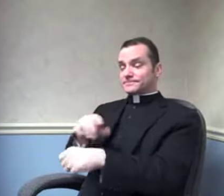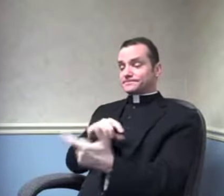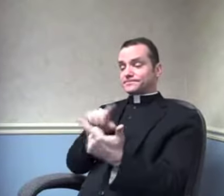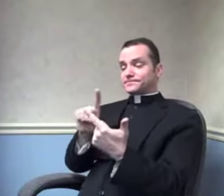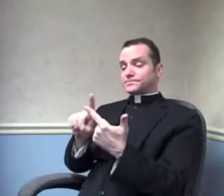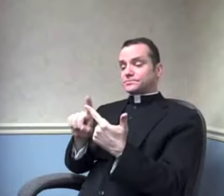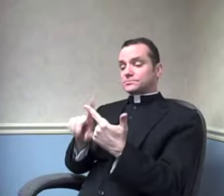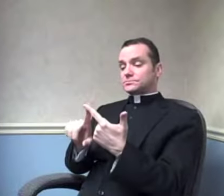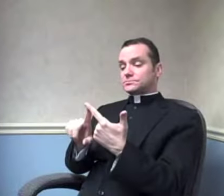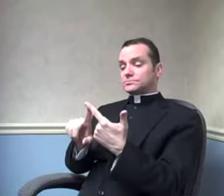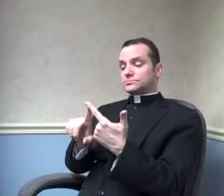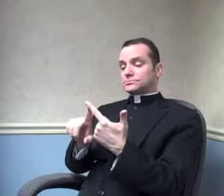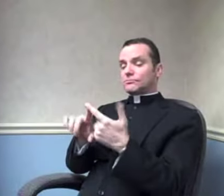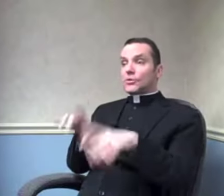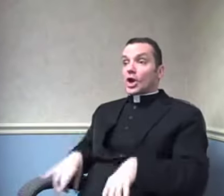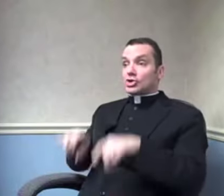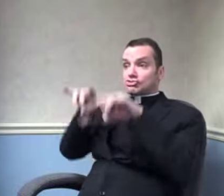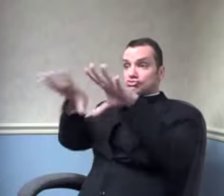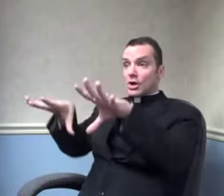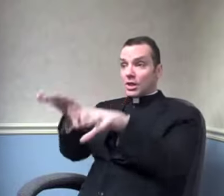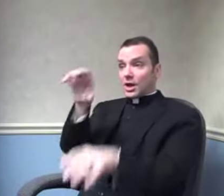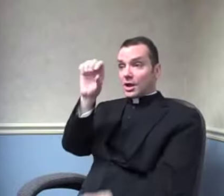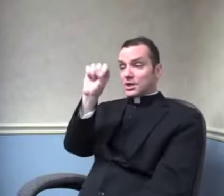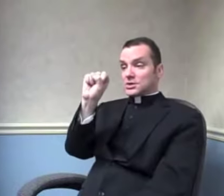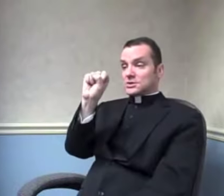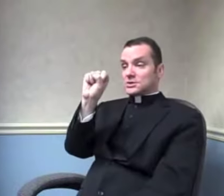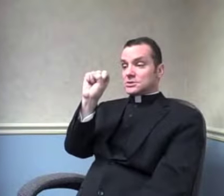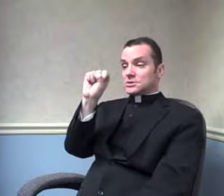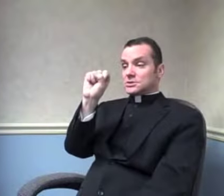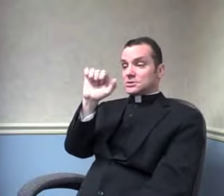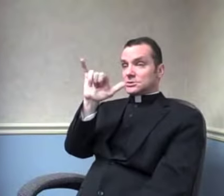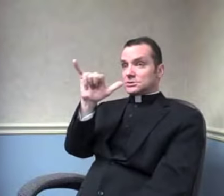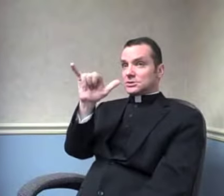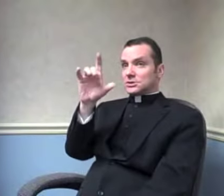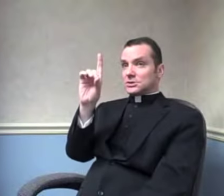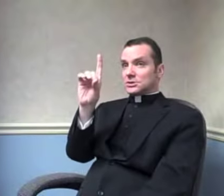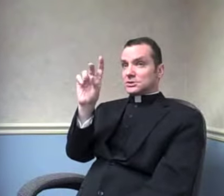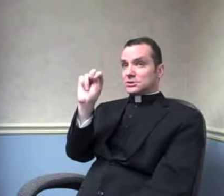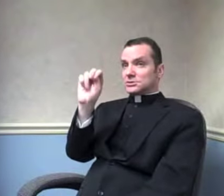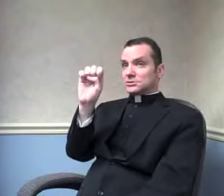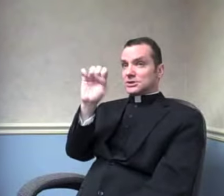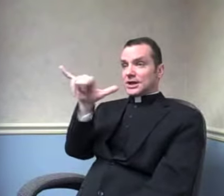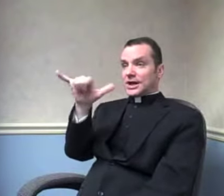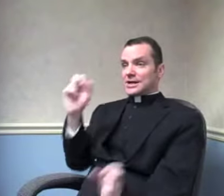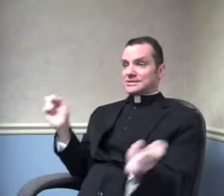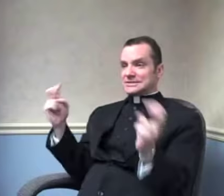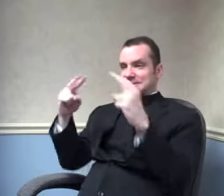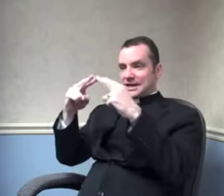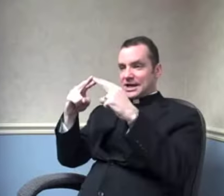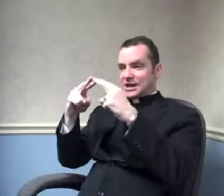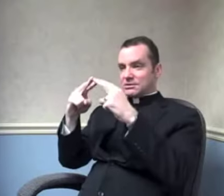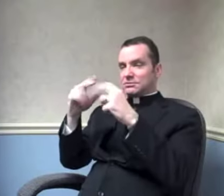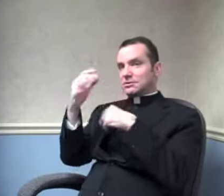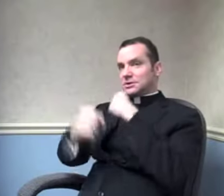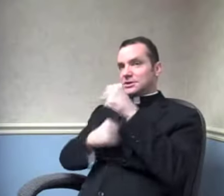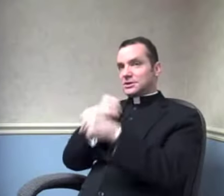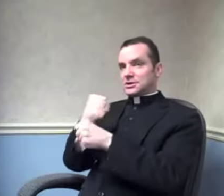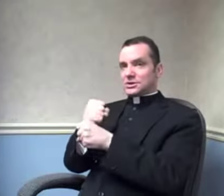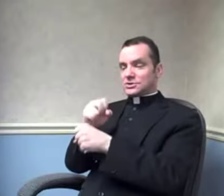Another World Youth Day that I attended was in Australia, in Sydney.